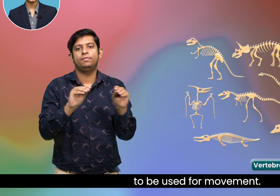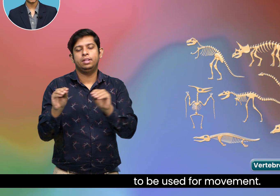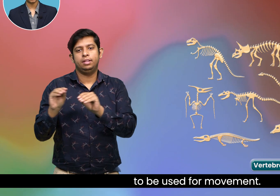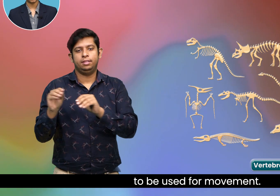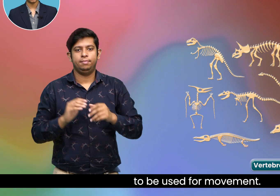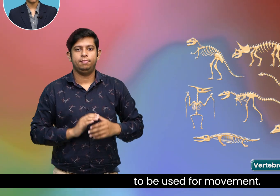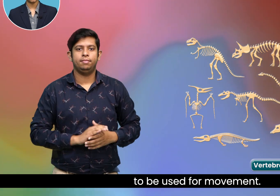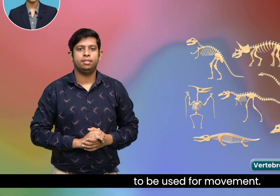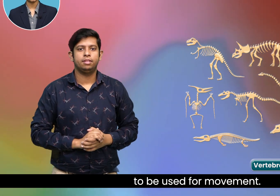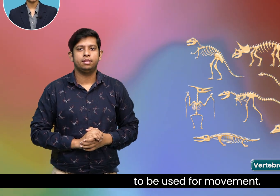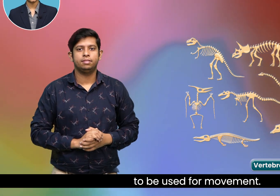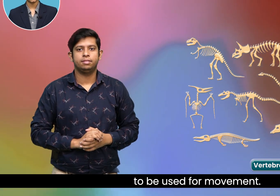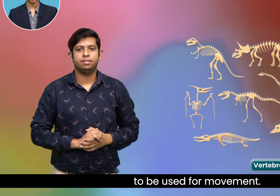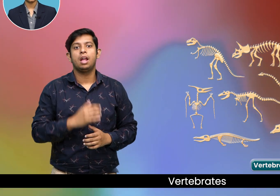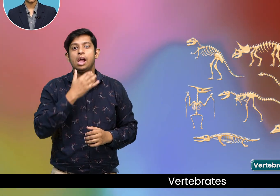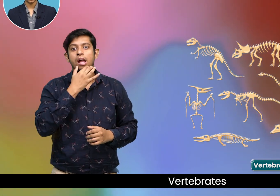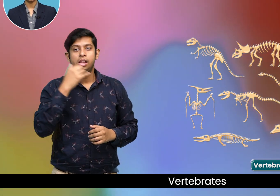movement.